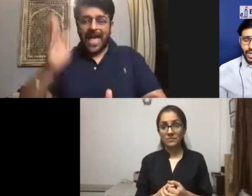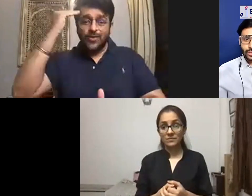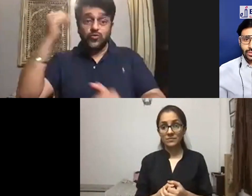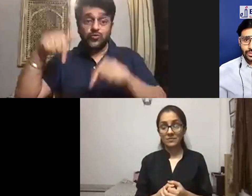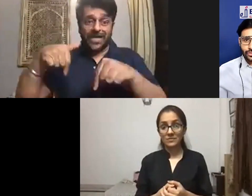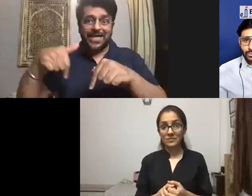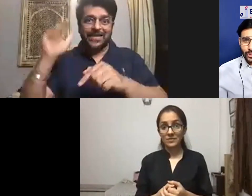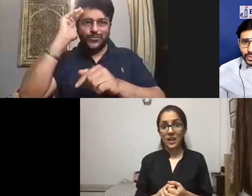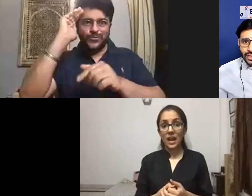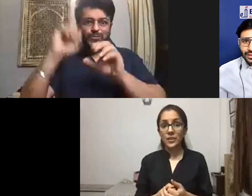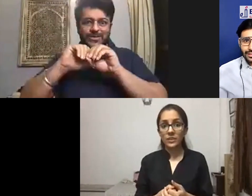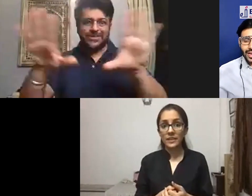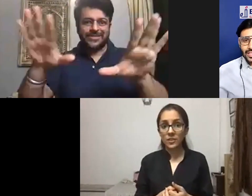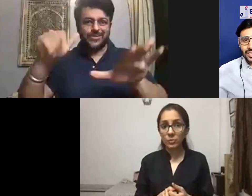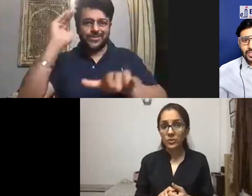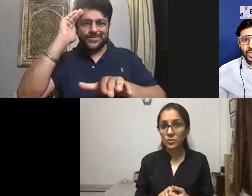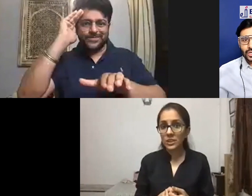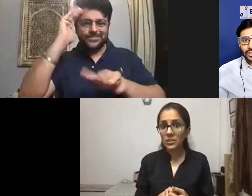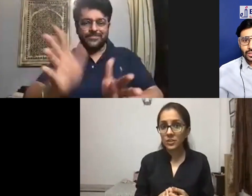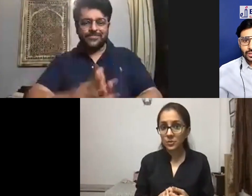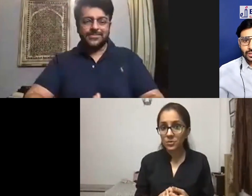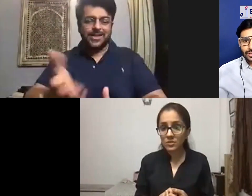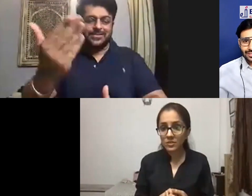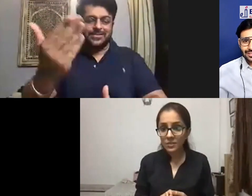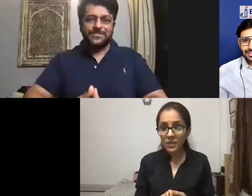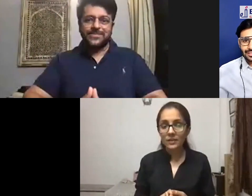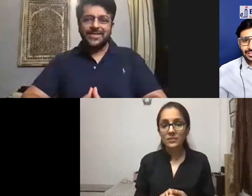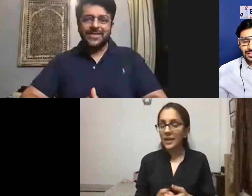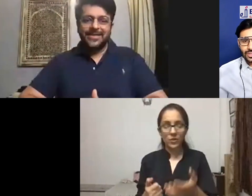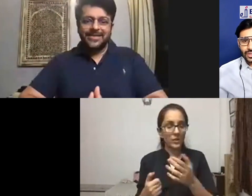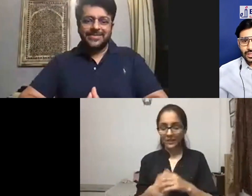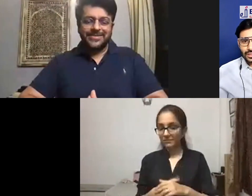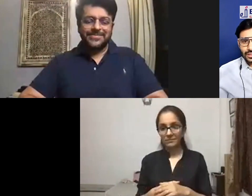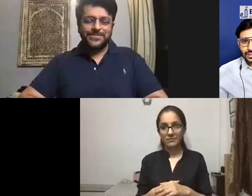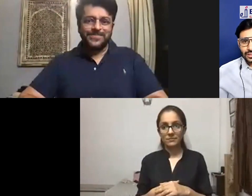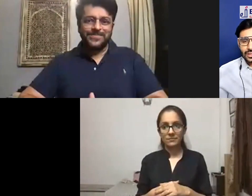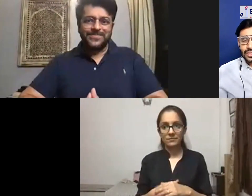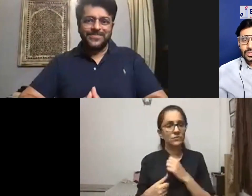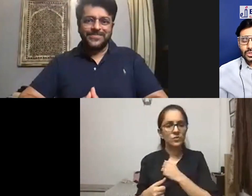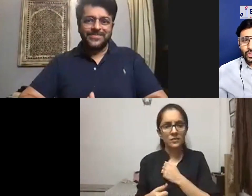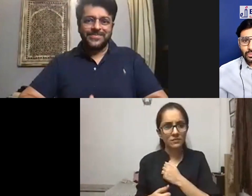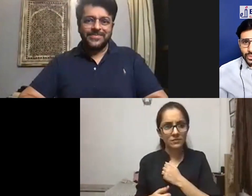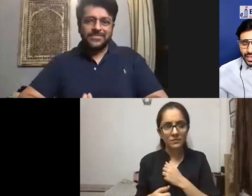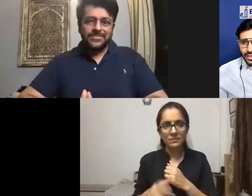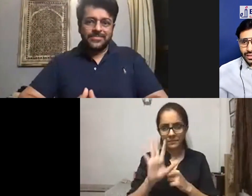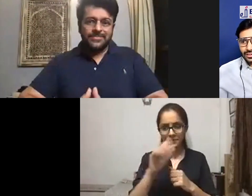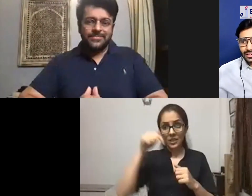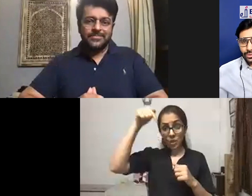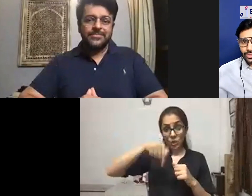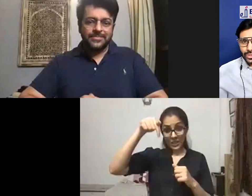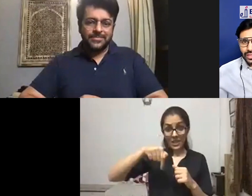So now from today, the answer has Because got. yeah, go Sorry? ahead. So from